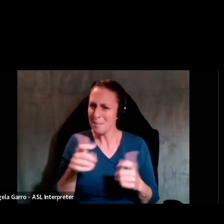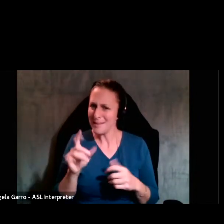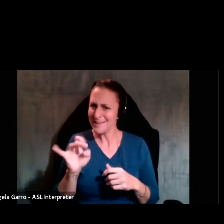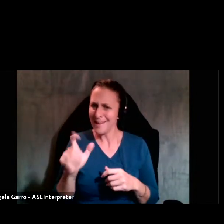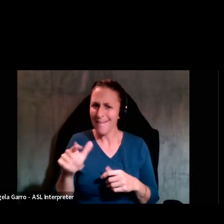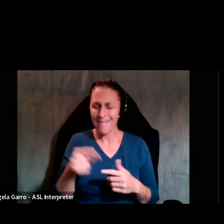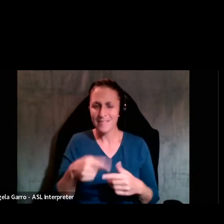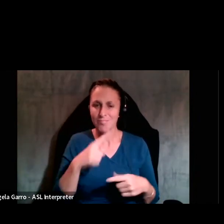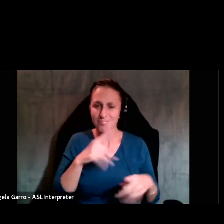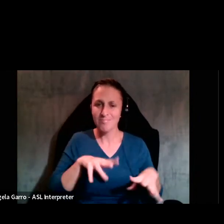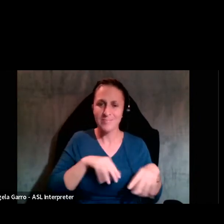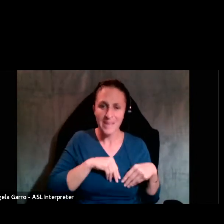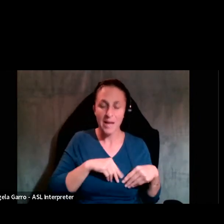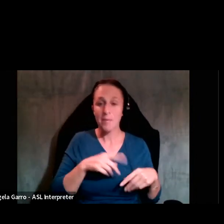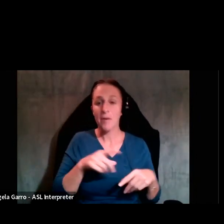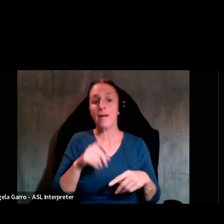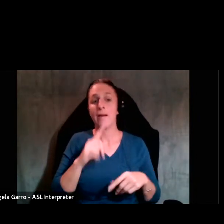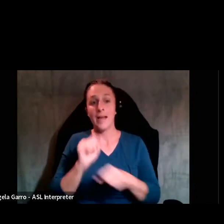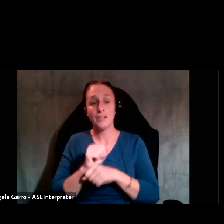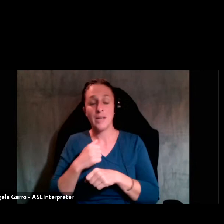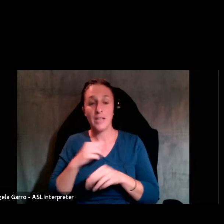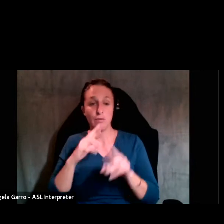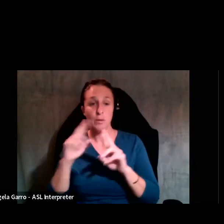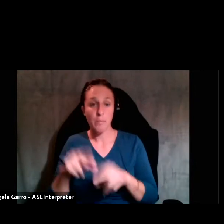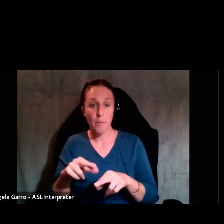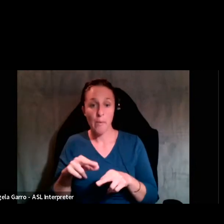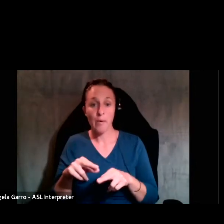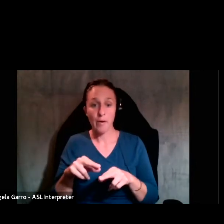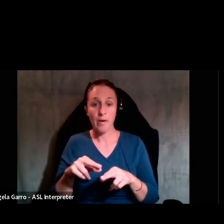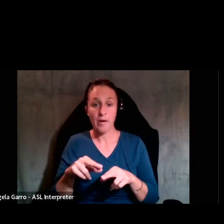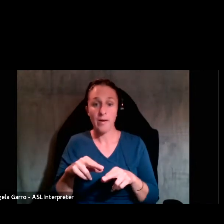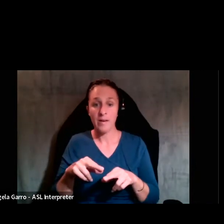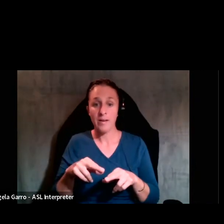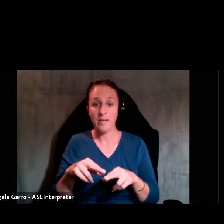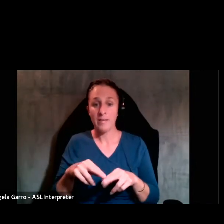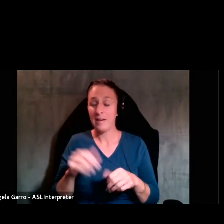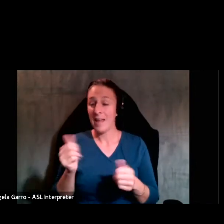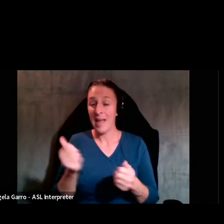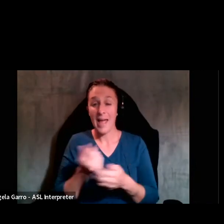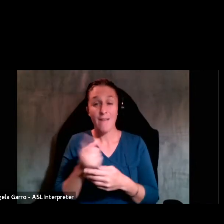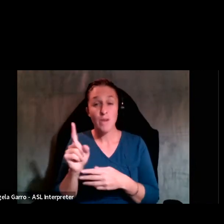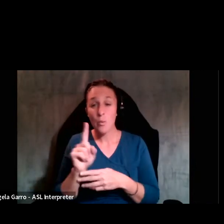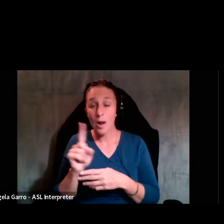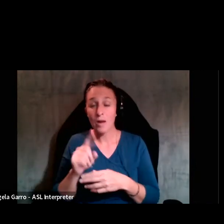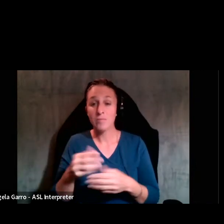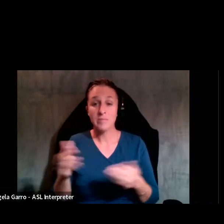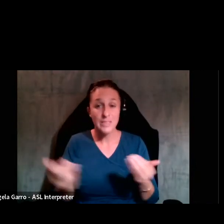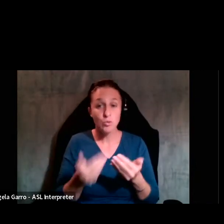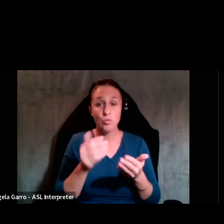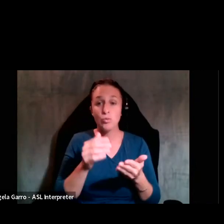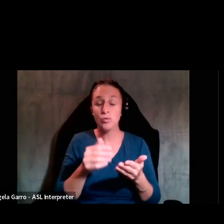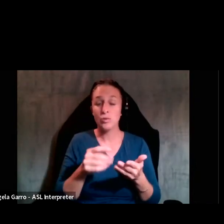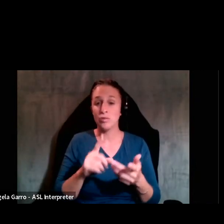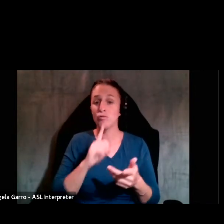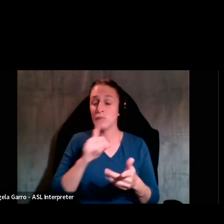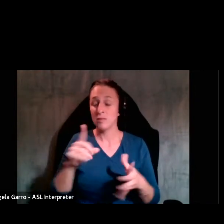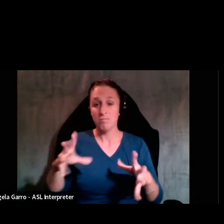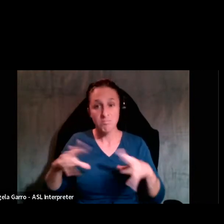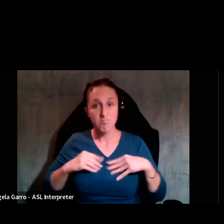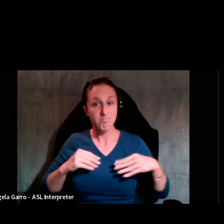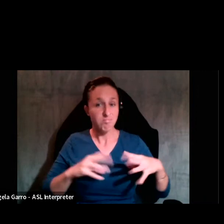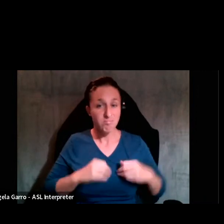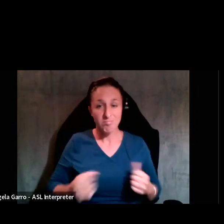report that I guess that is throughout the everywhere it's been introduced, it's been warmly received and